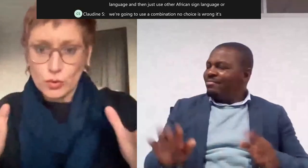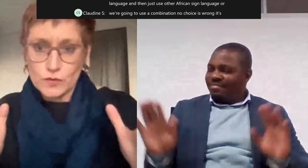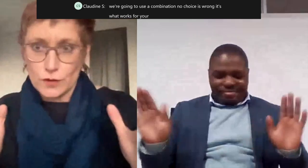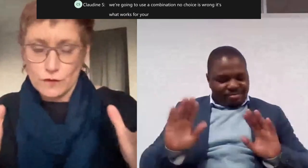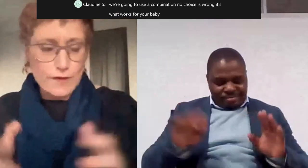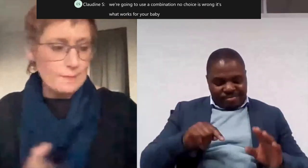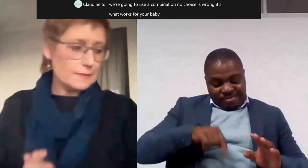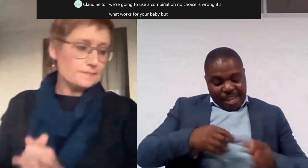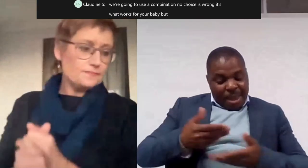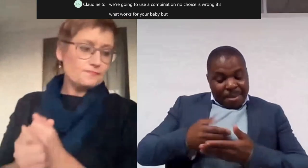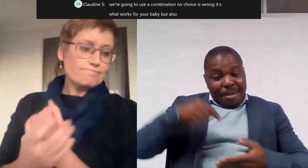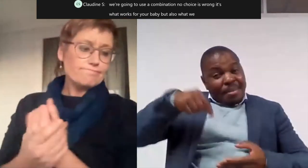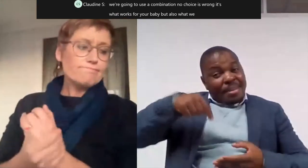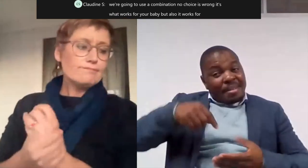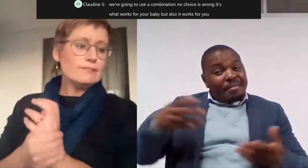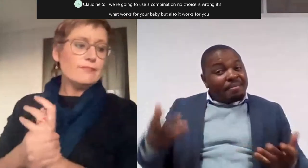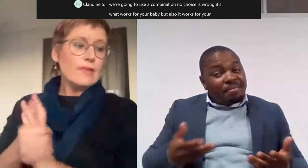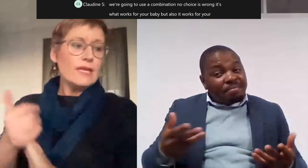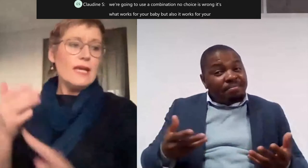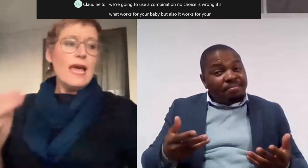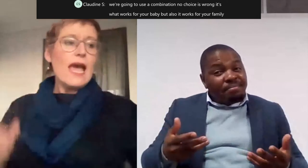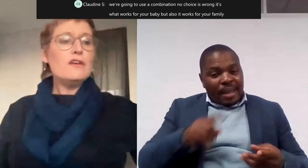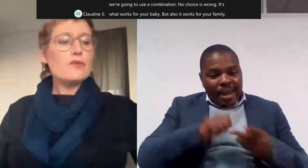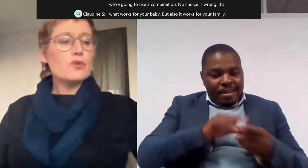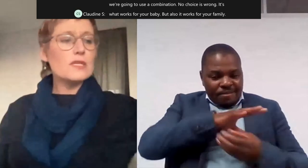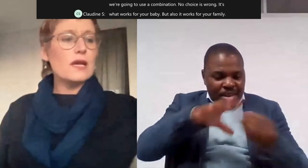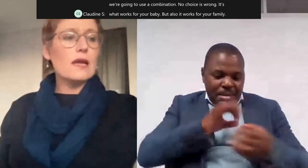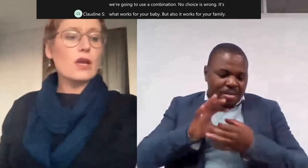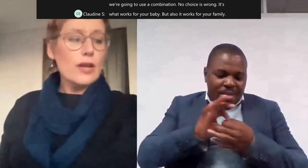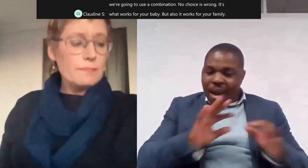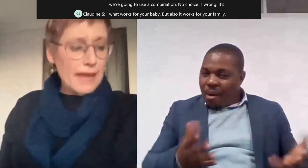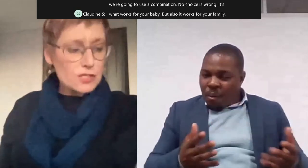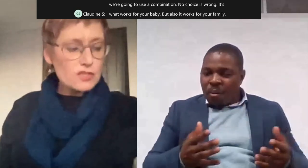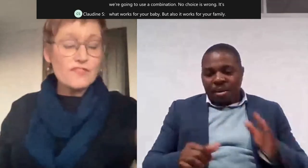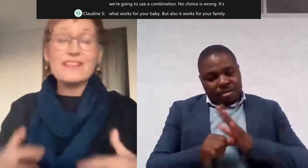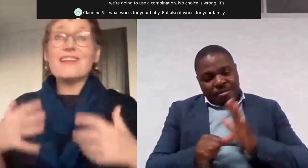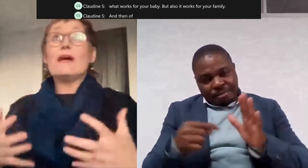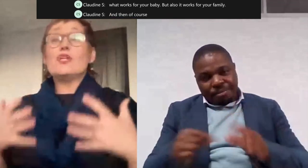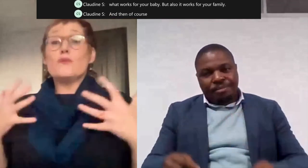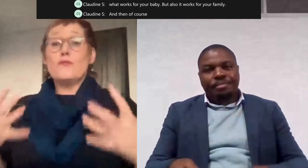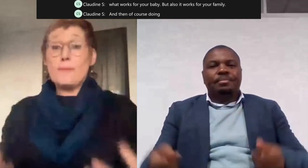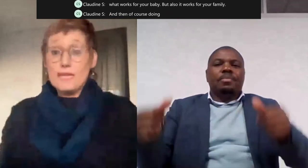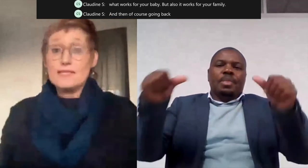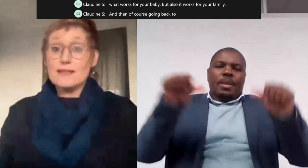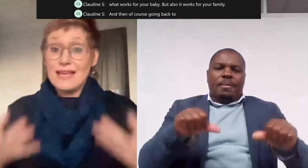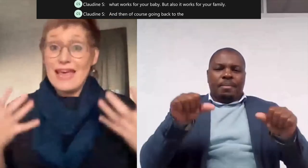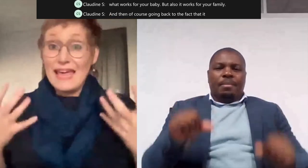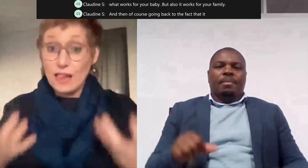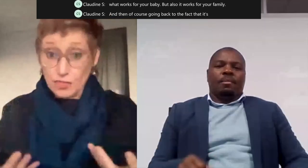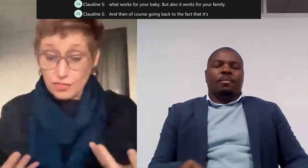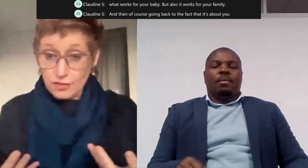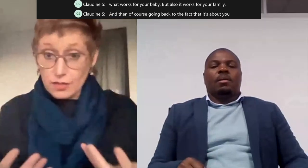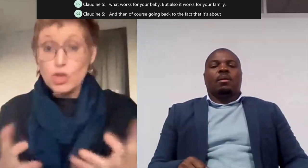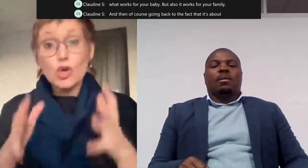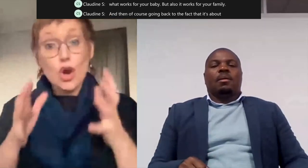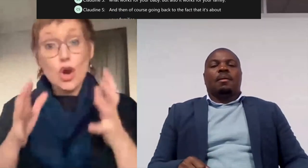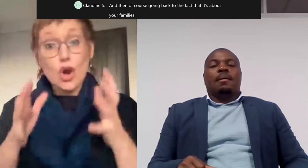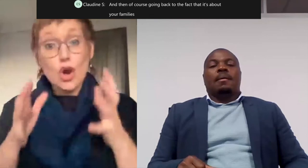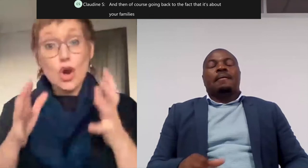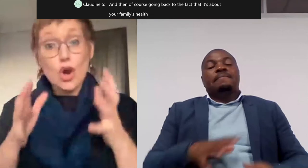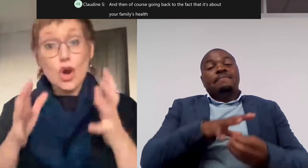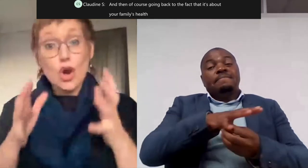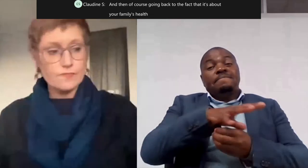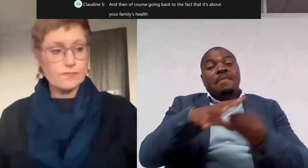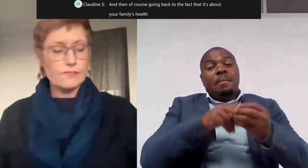but also what works for your family. And then, of course, going back to the fact that it's about your family's health.